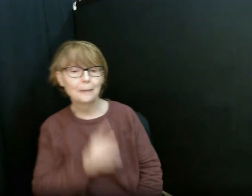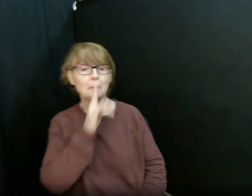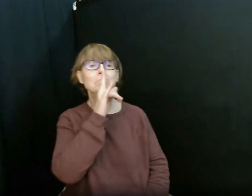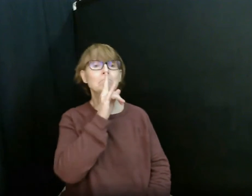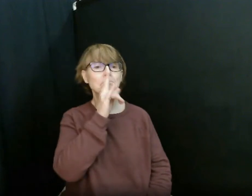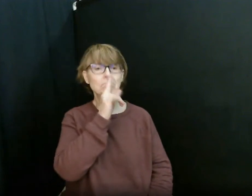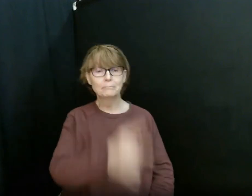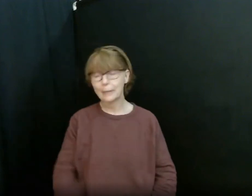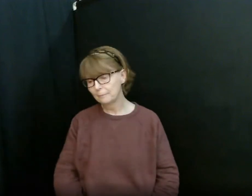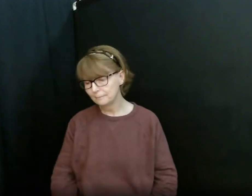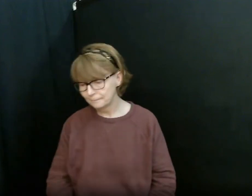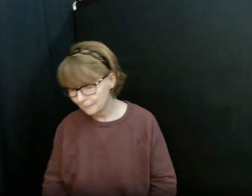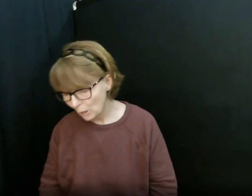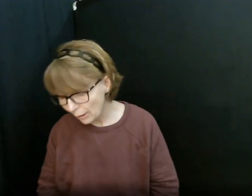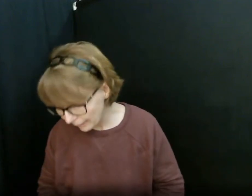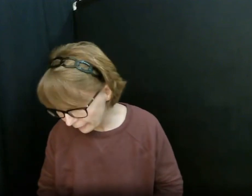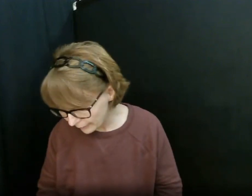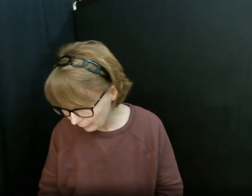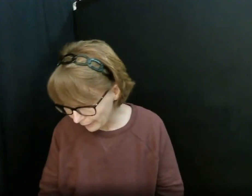Okay. Okay, let's see here. What else?